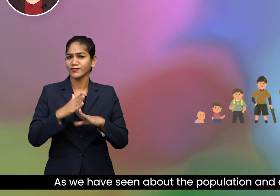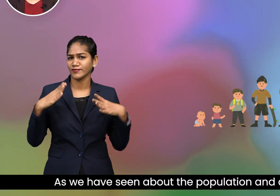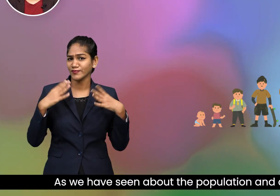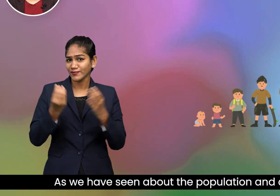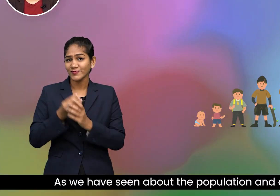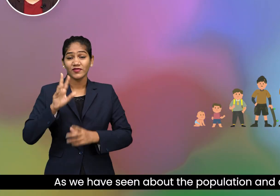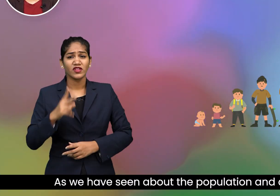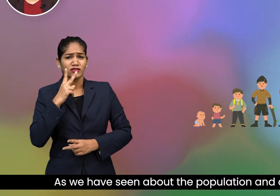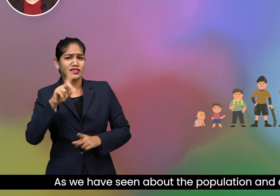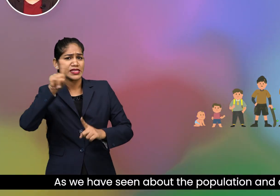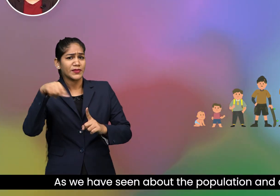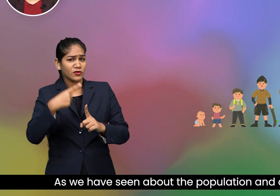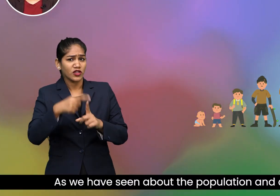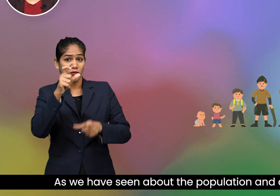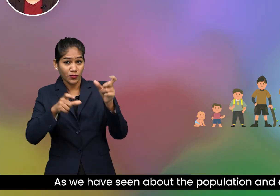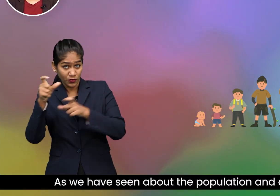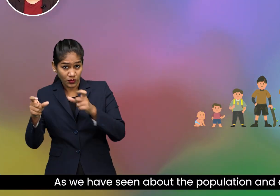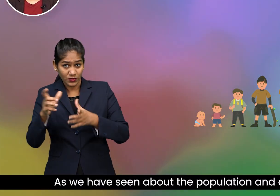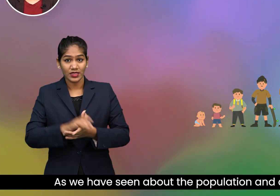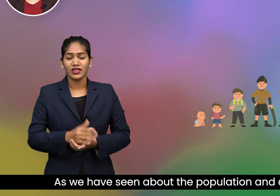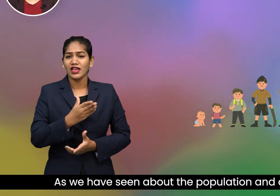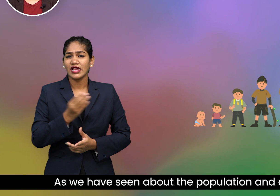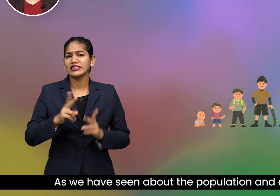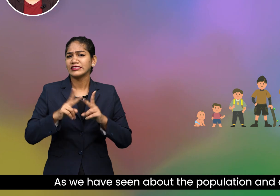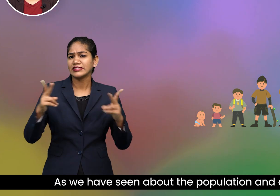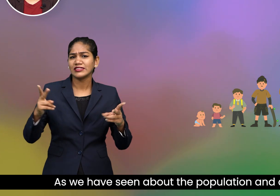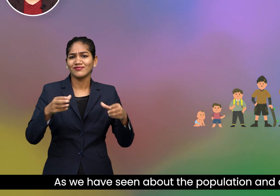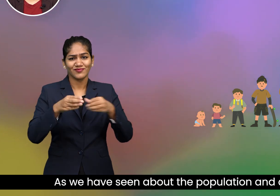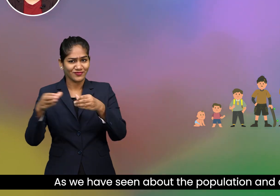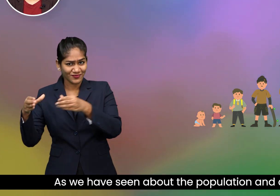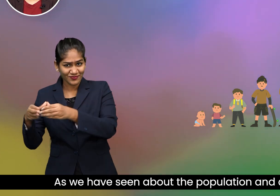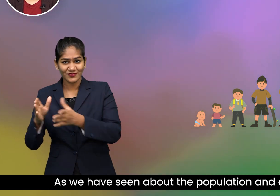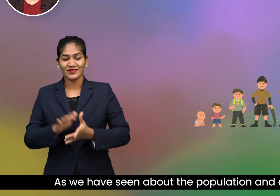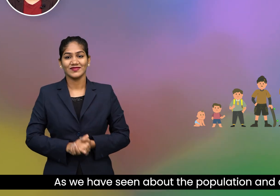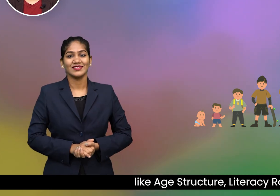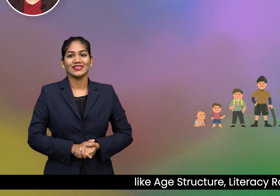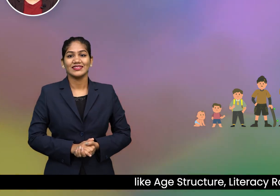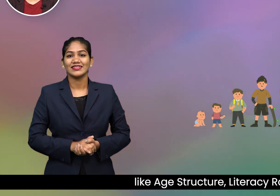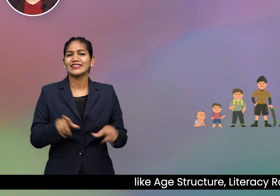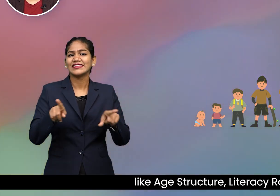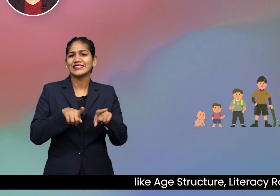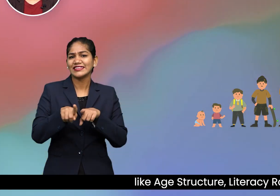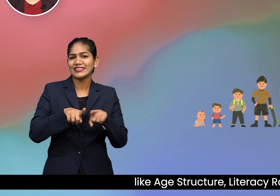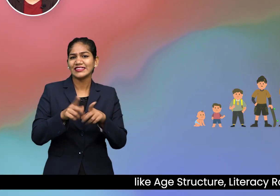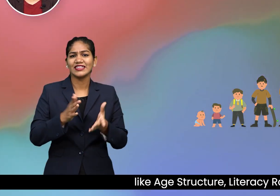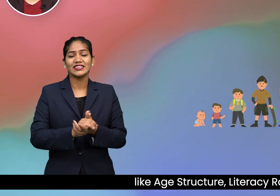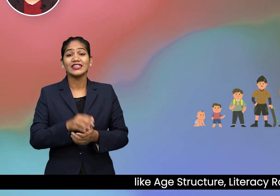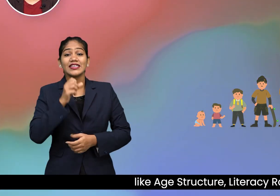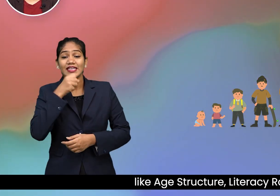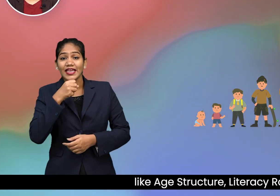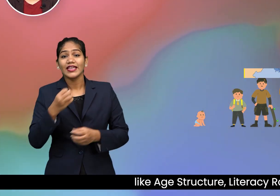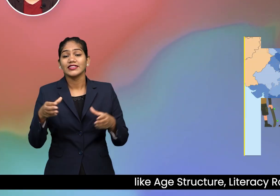As we have seen about the population and different components like age